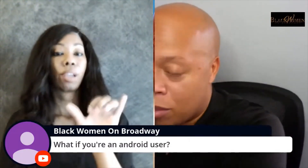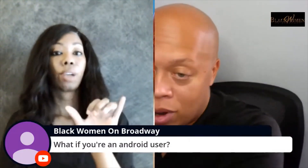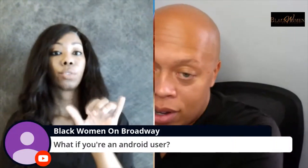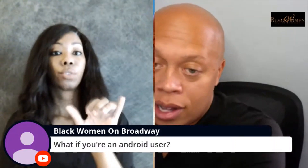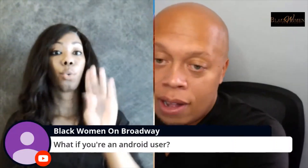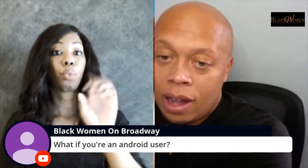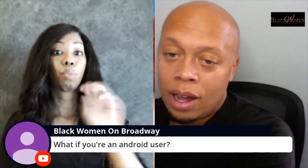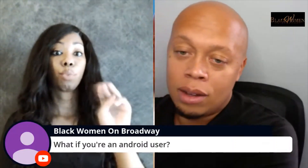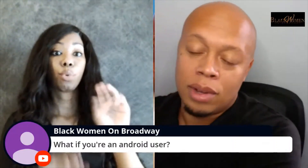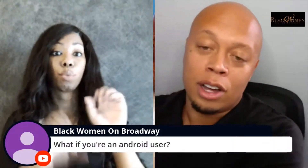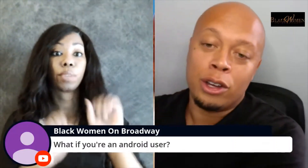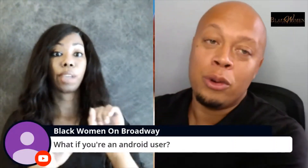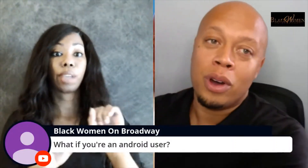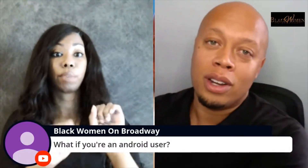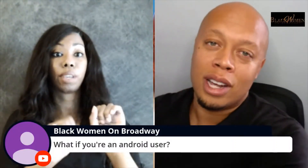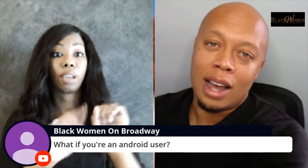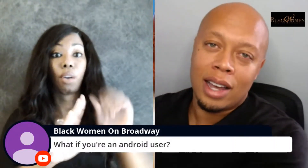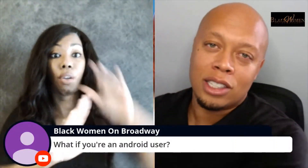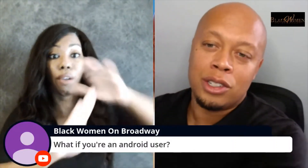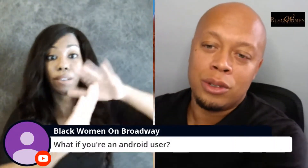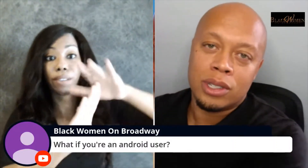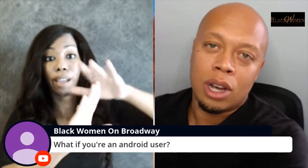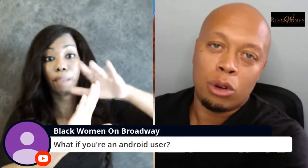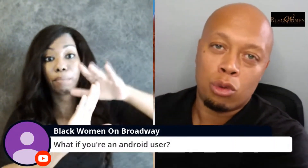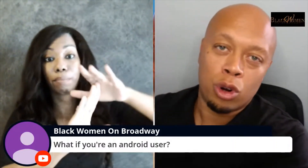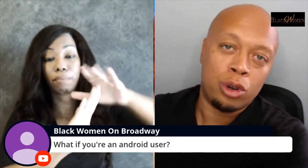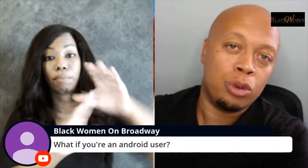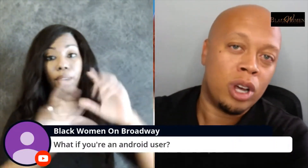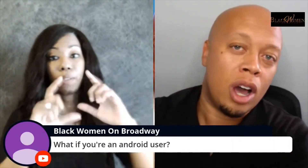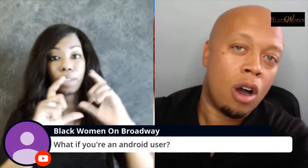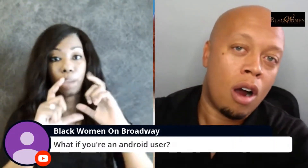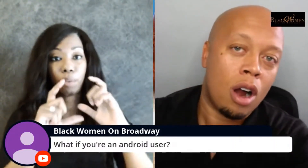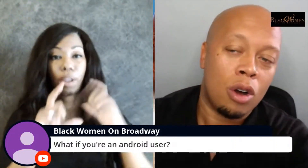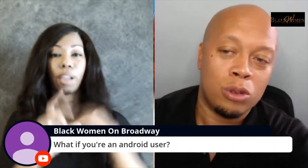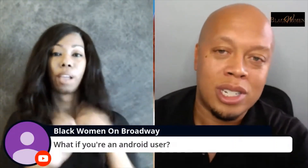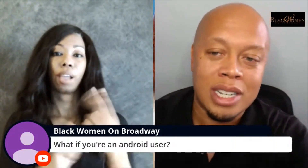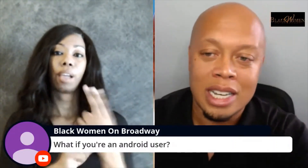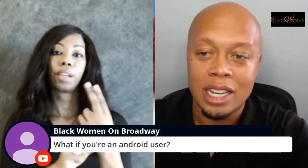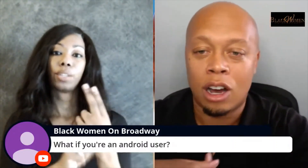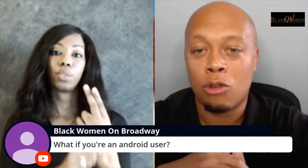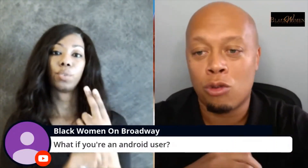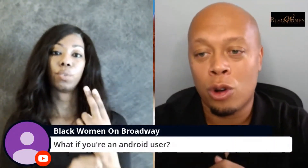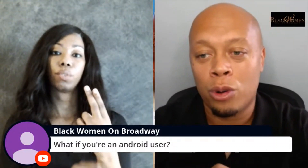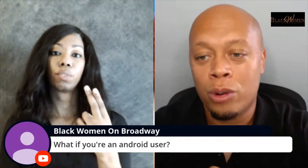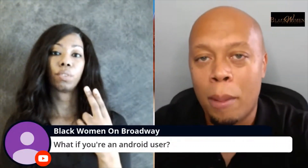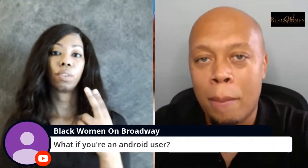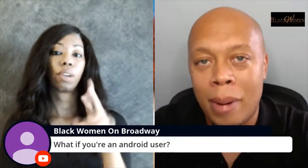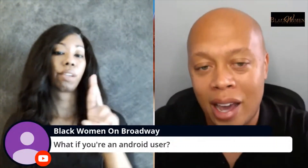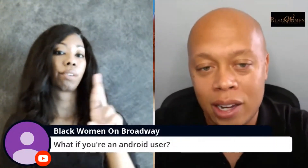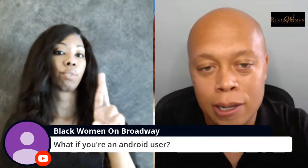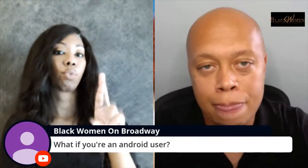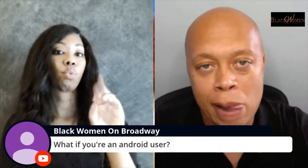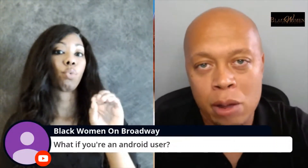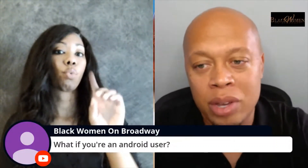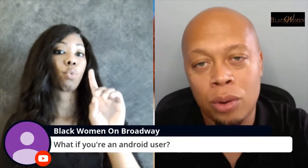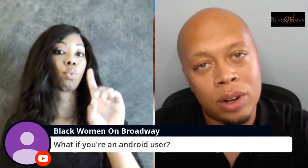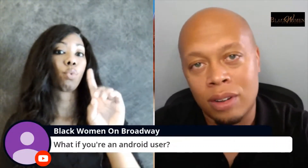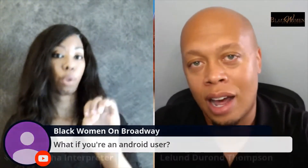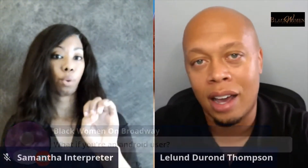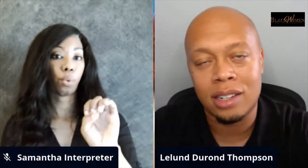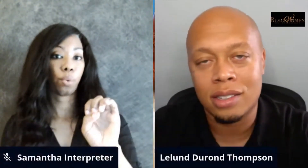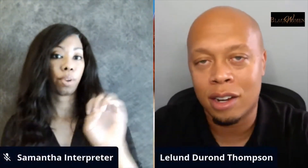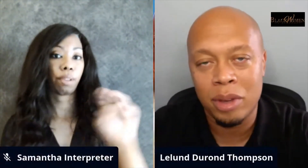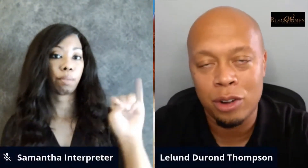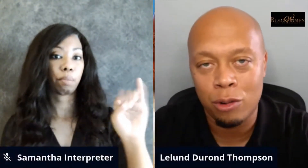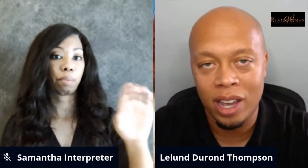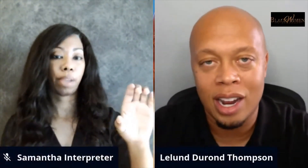the camera. A good one that I like to use is called Rode, R-O-D-E, a Rode mic. It can be ordered